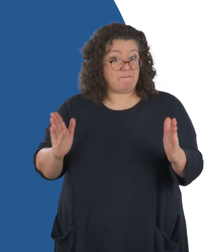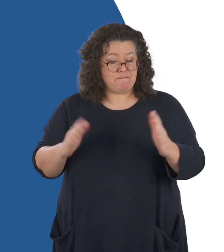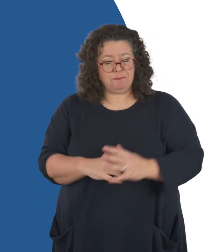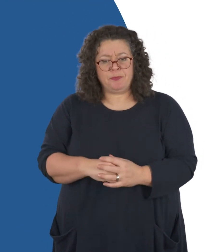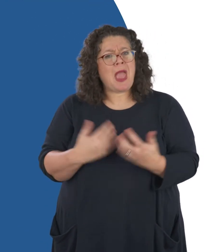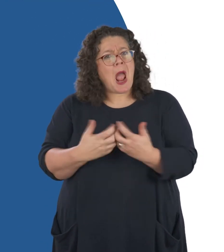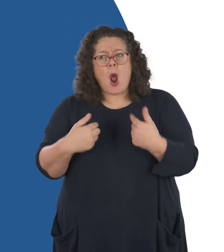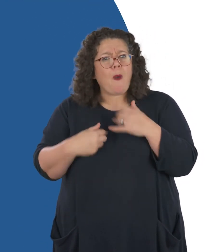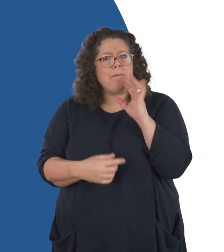How do I apply?